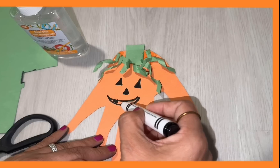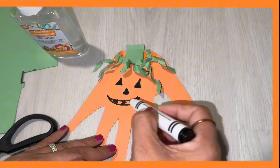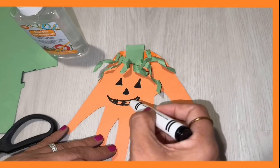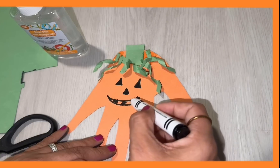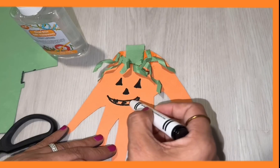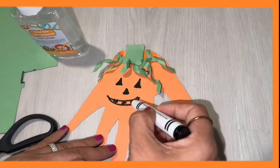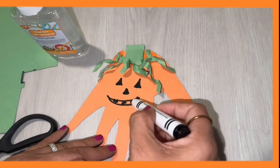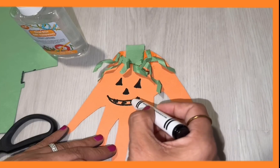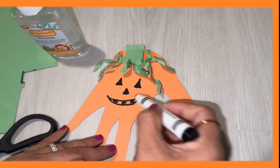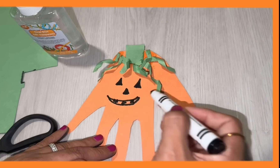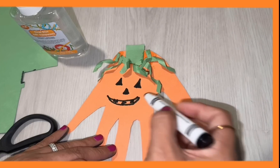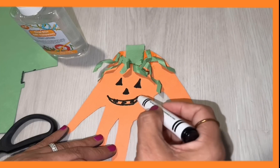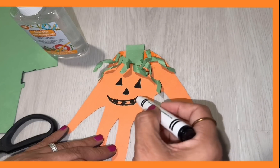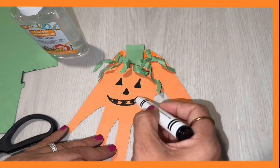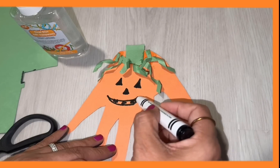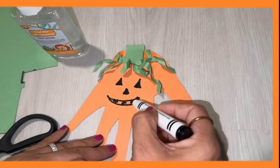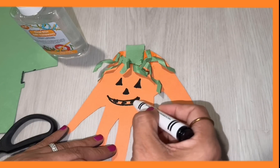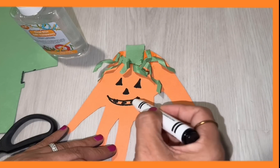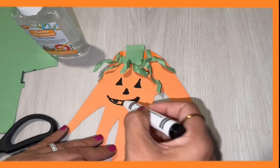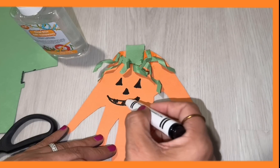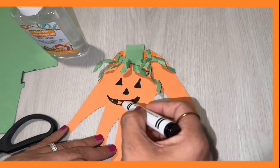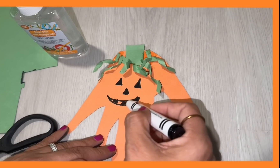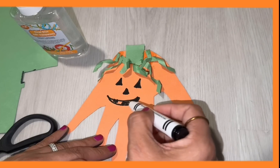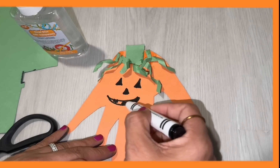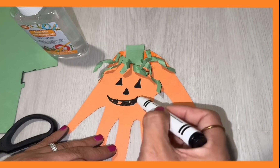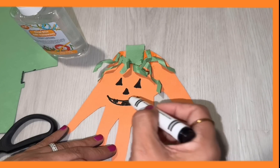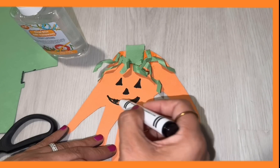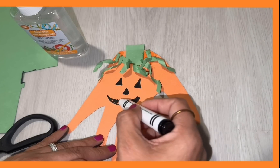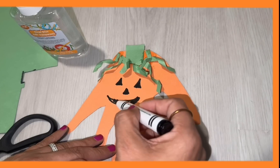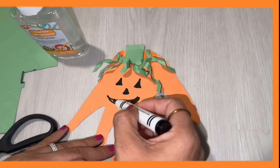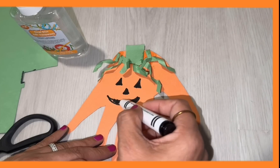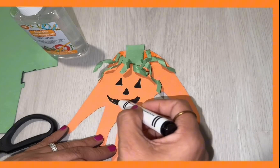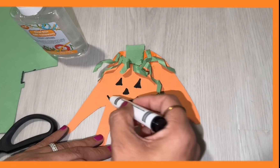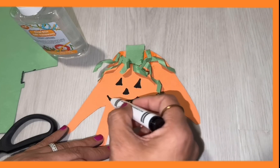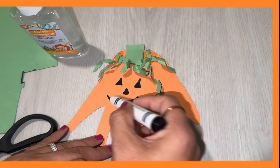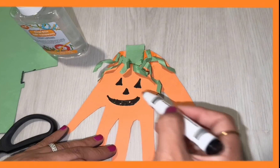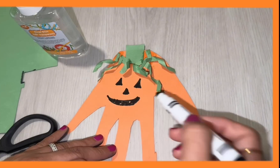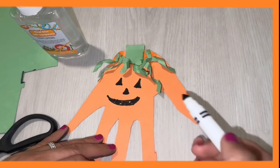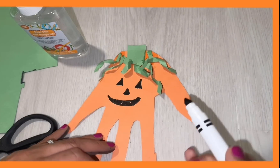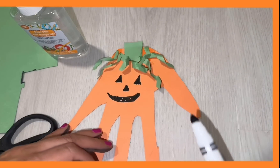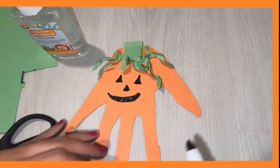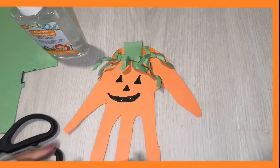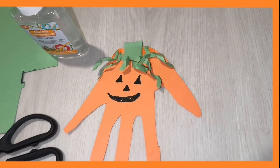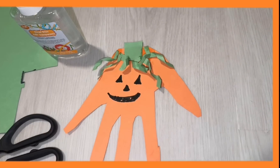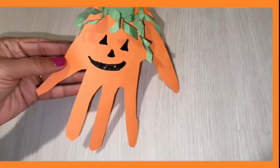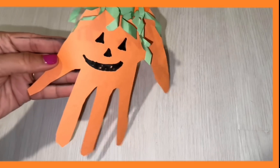like. I'm drawing a nice smiley hand pumpkin. Look how cute!